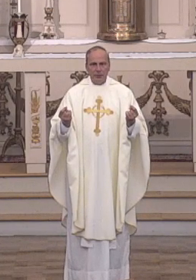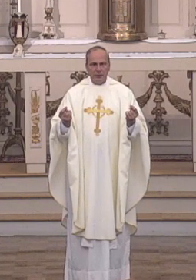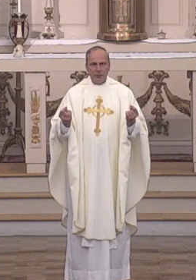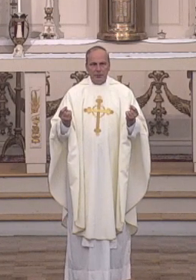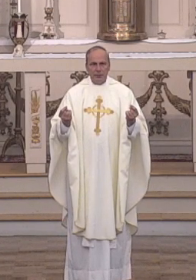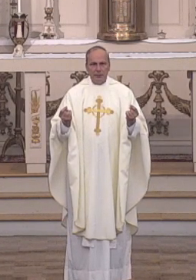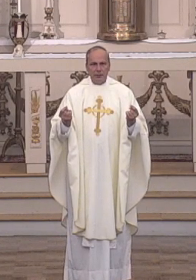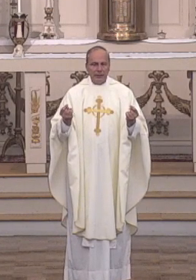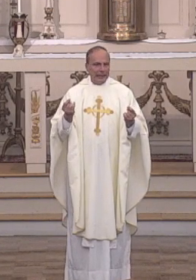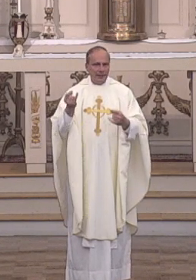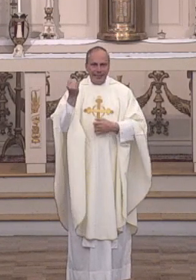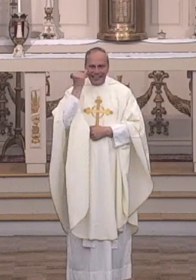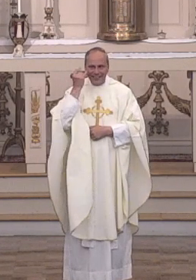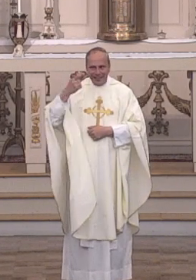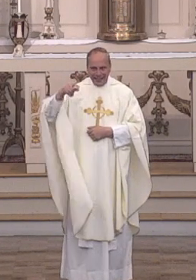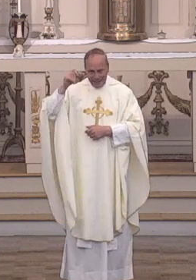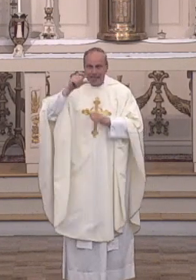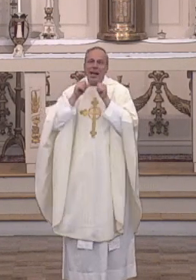wants.